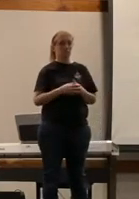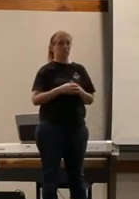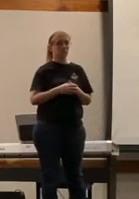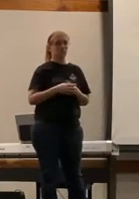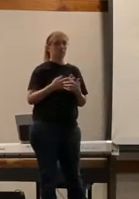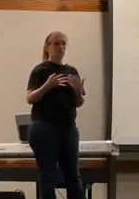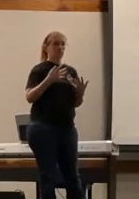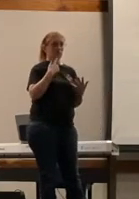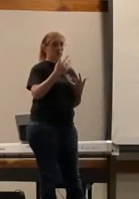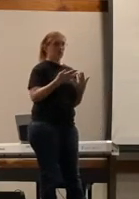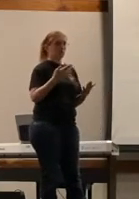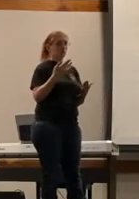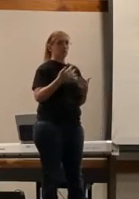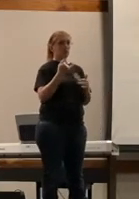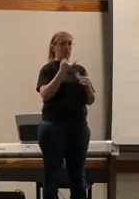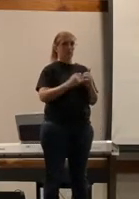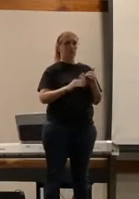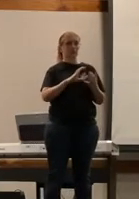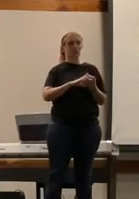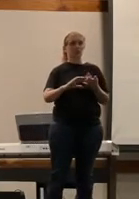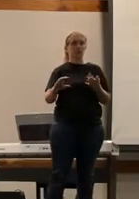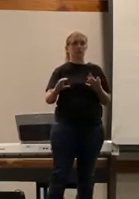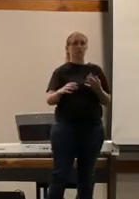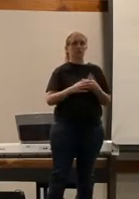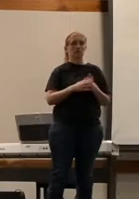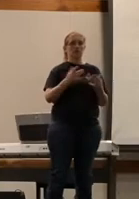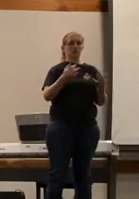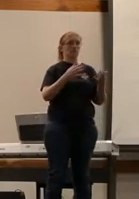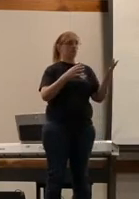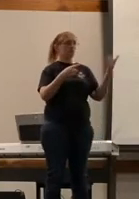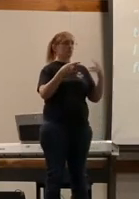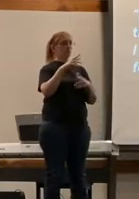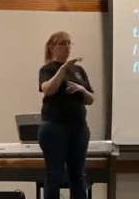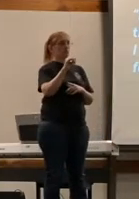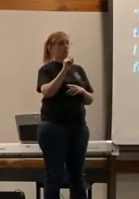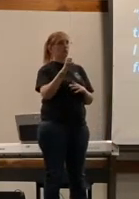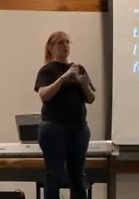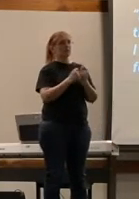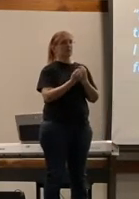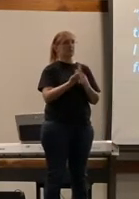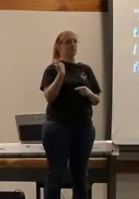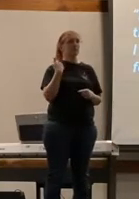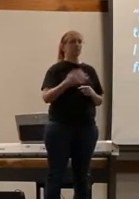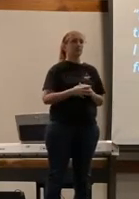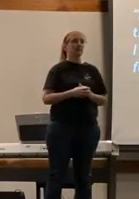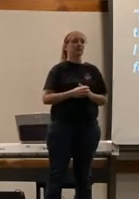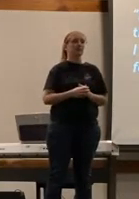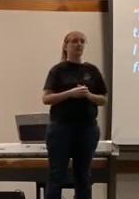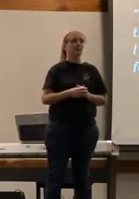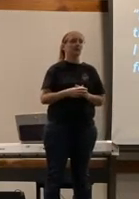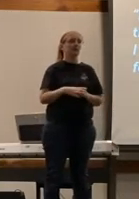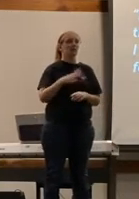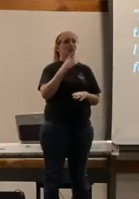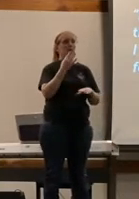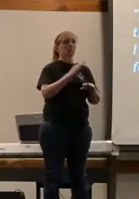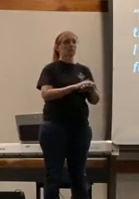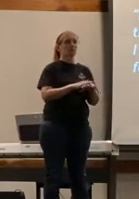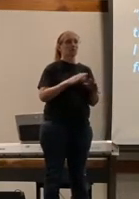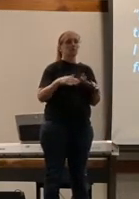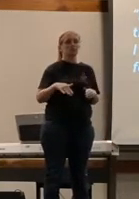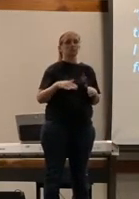Can I tell you something? Last verse, right? I'll have the praise team come up. Last verse, check this out. While you're on your